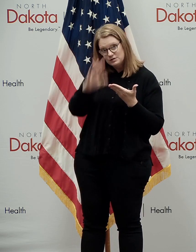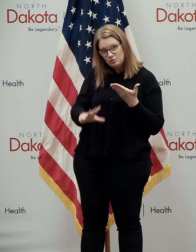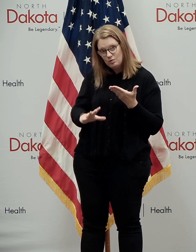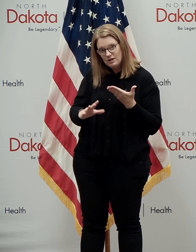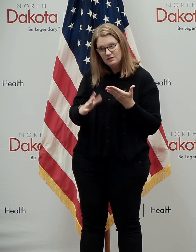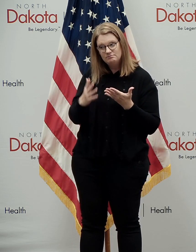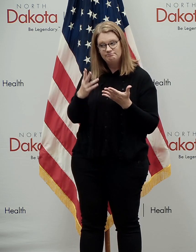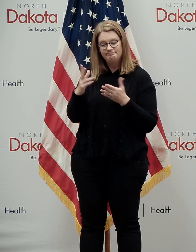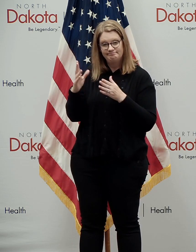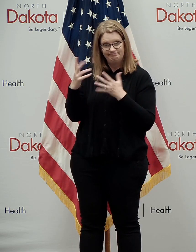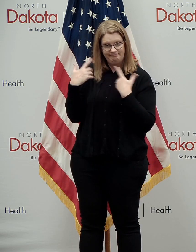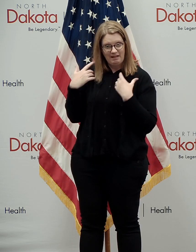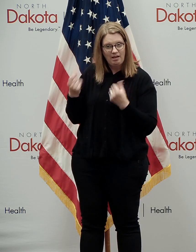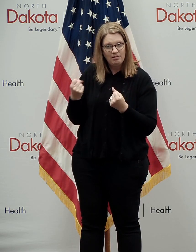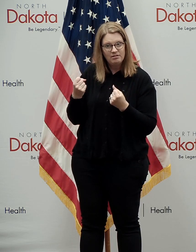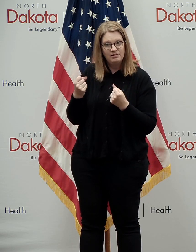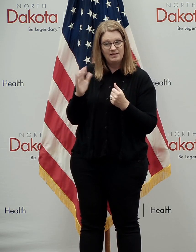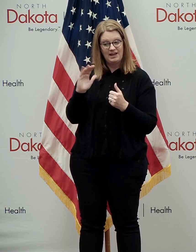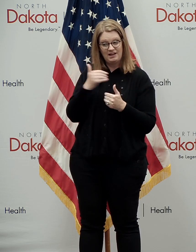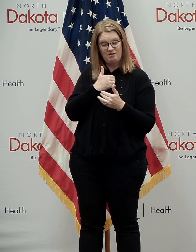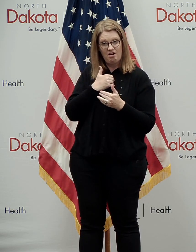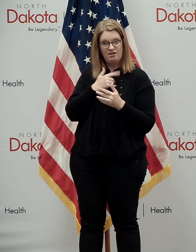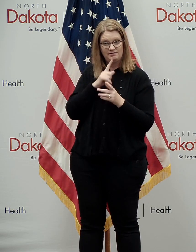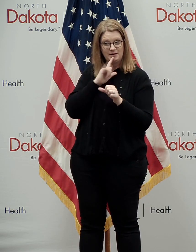high-quality education will never waver.